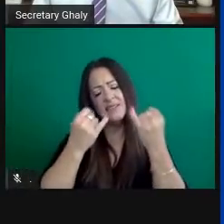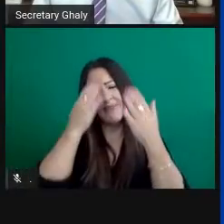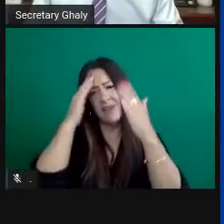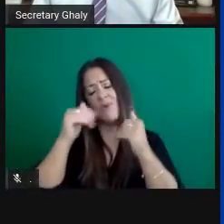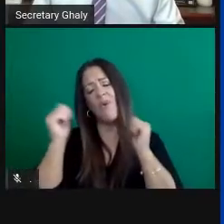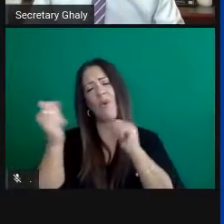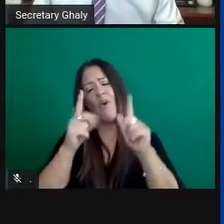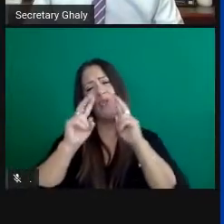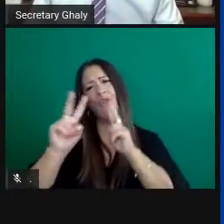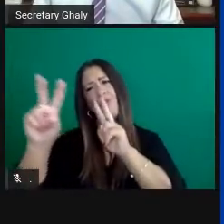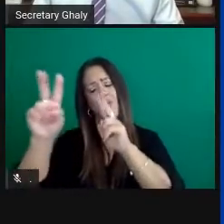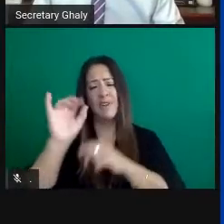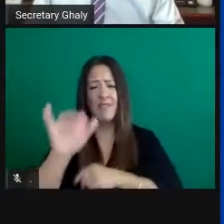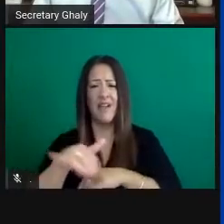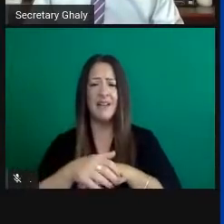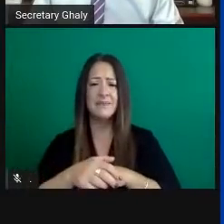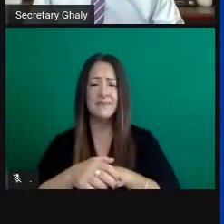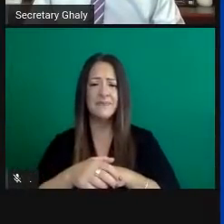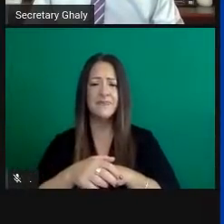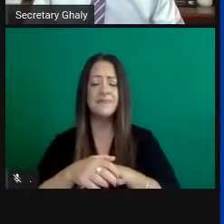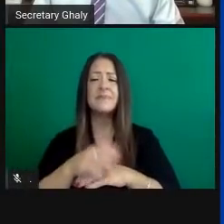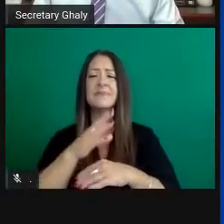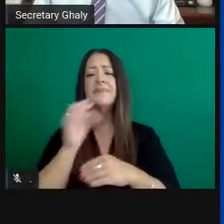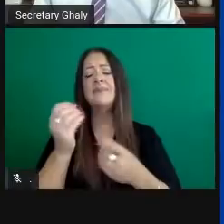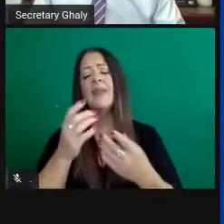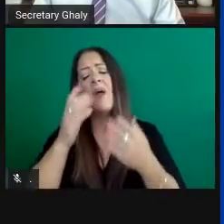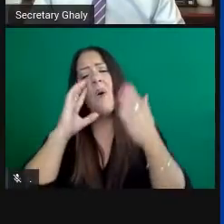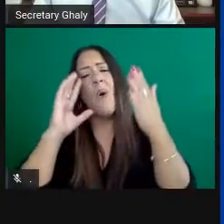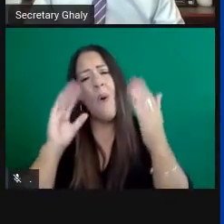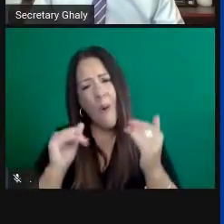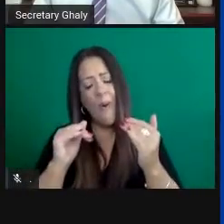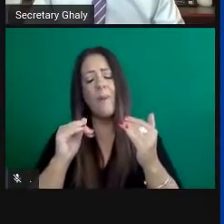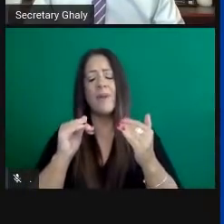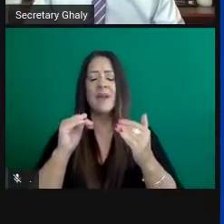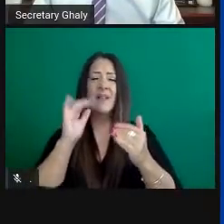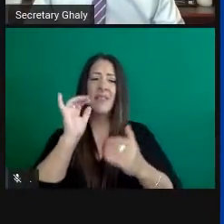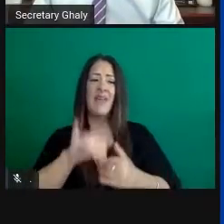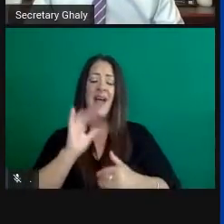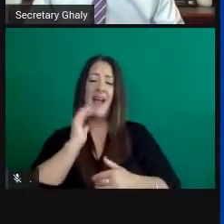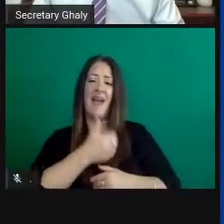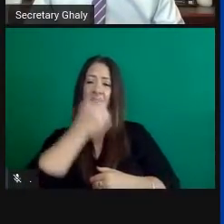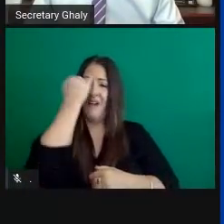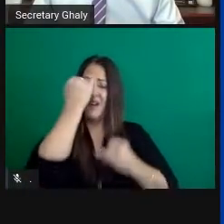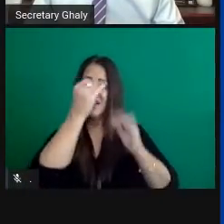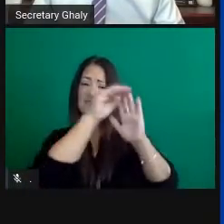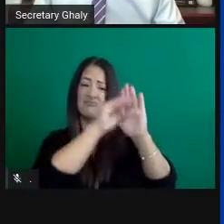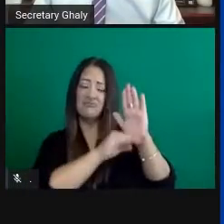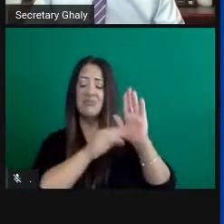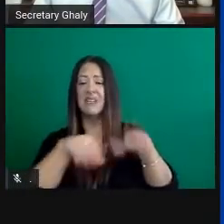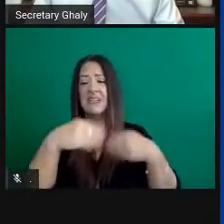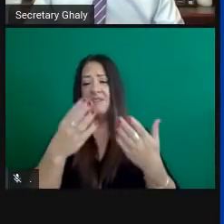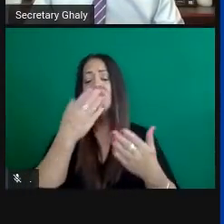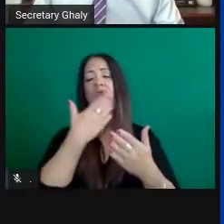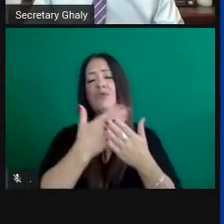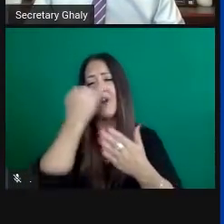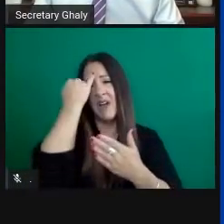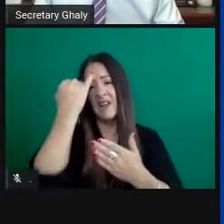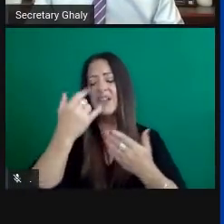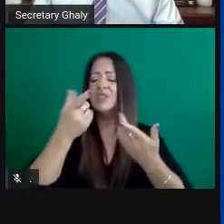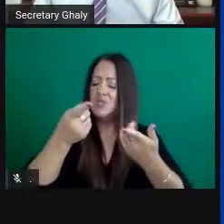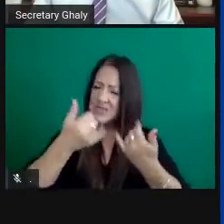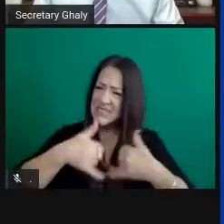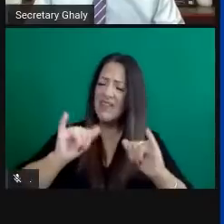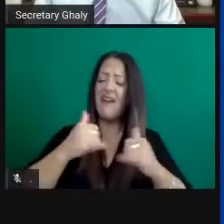look forward to. Again, hopefully providing you with those alternatives that allow us to still have a fun,